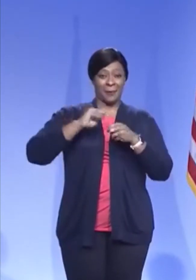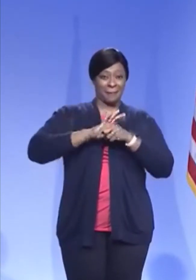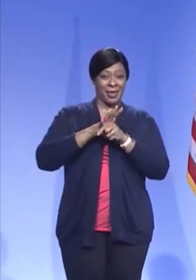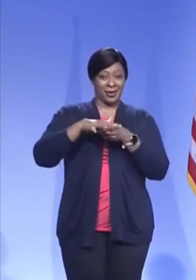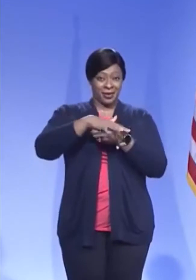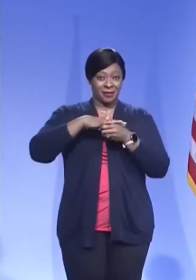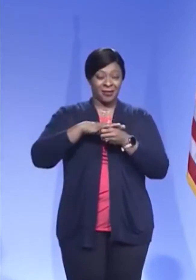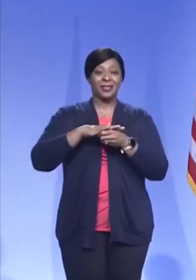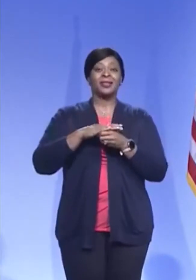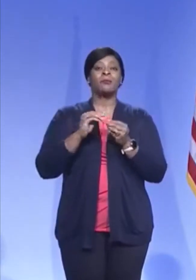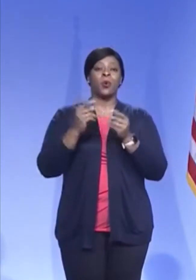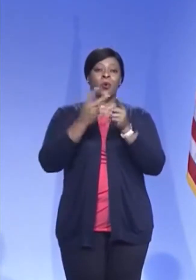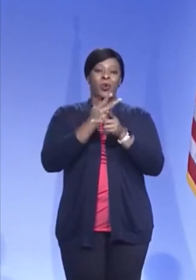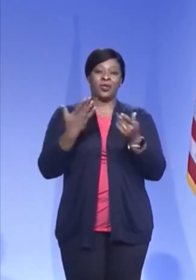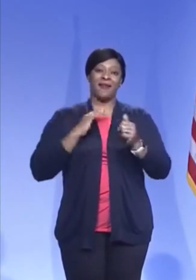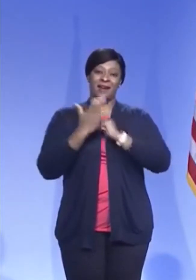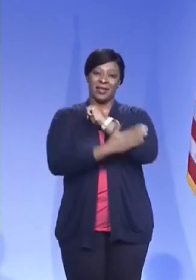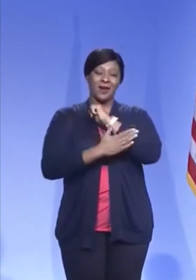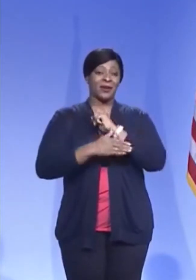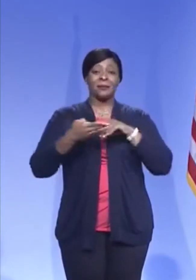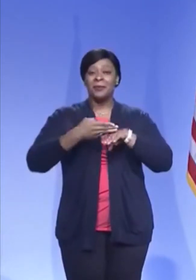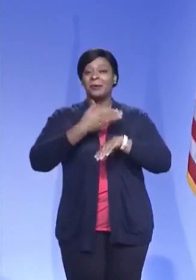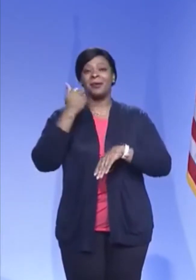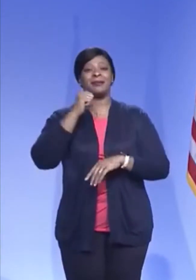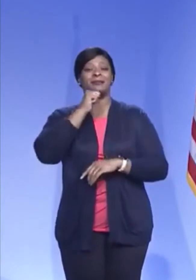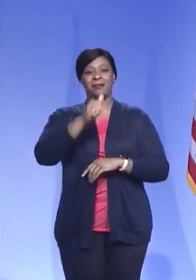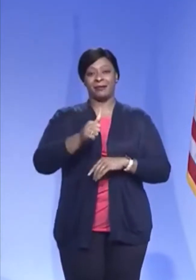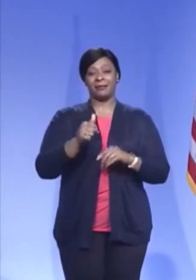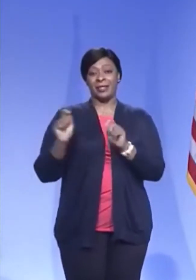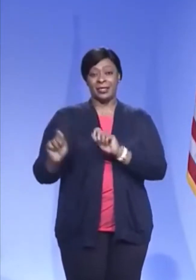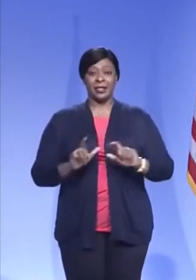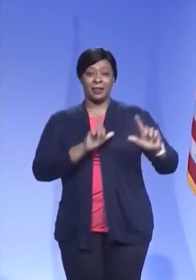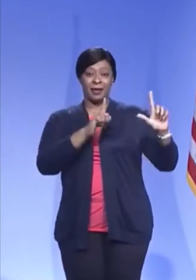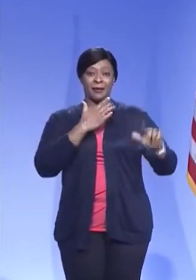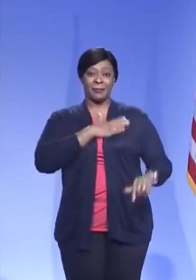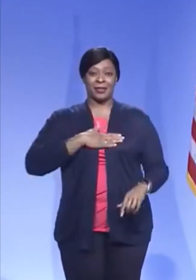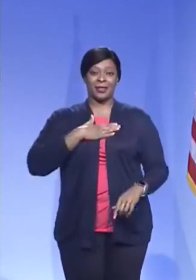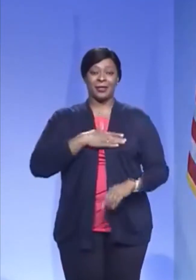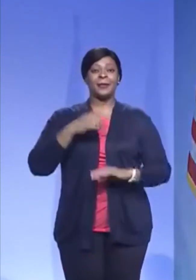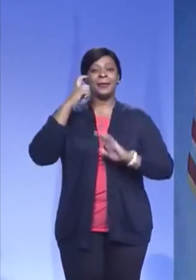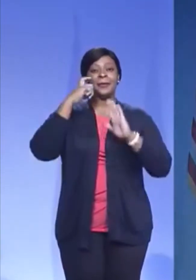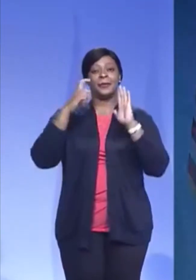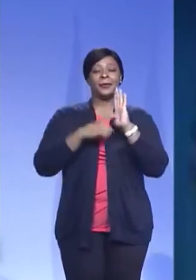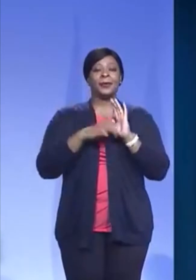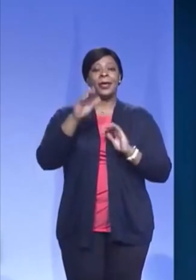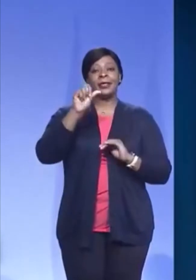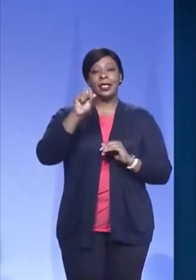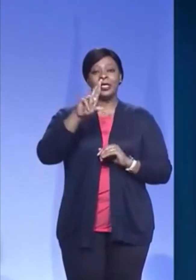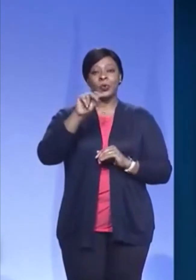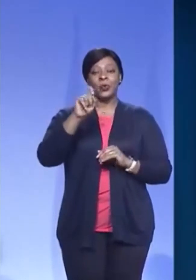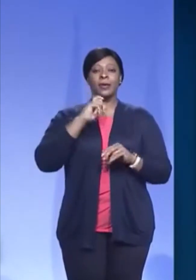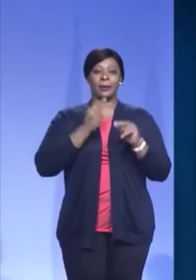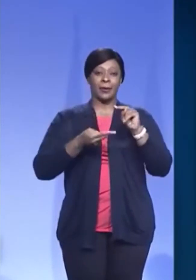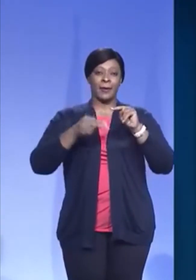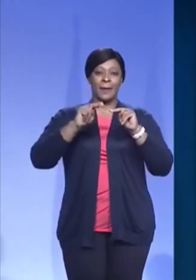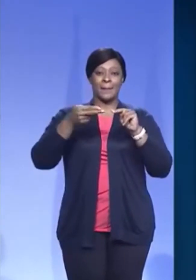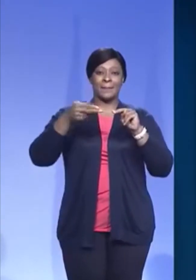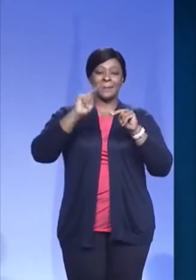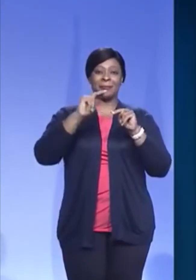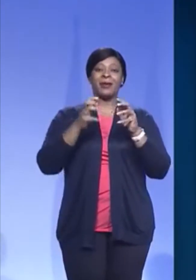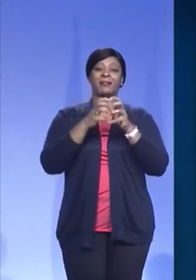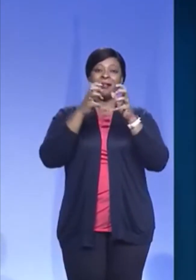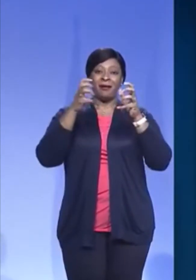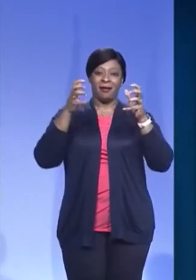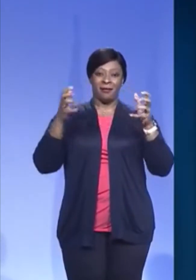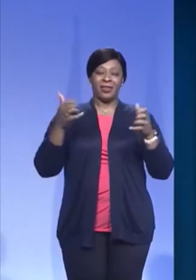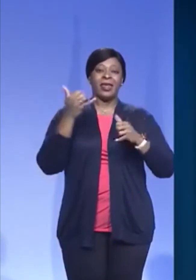is getting worse, not better. If you could show the slides, please. You'll see that our case rate is going up pretty substantially